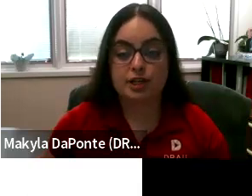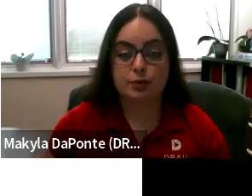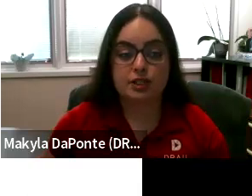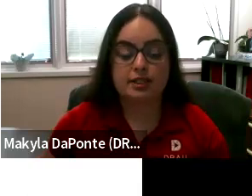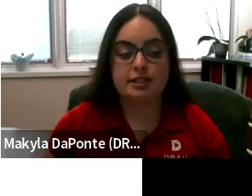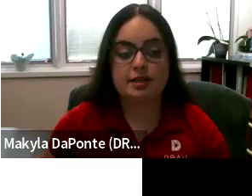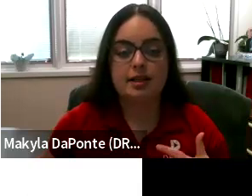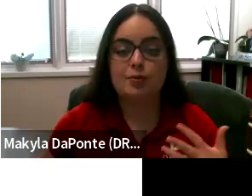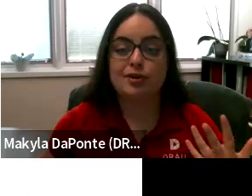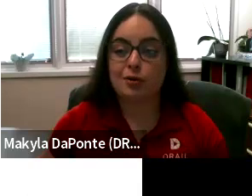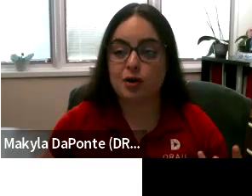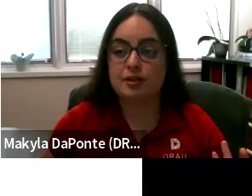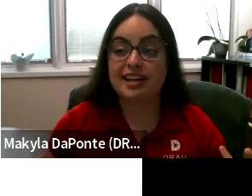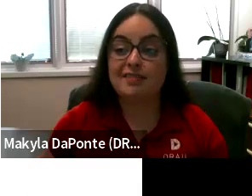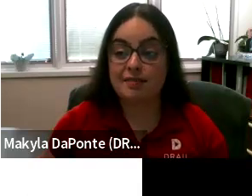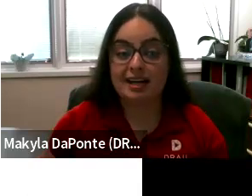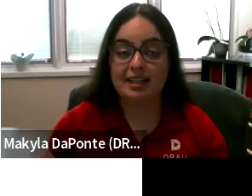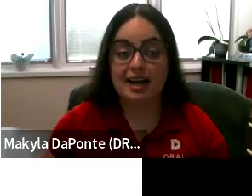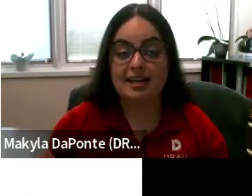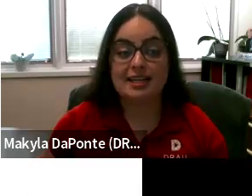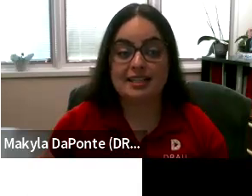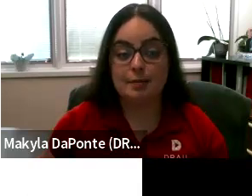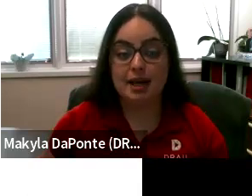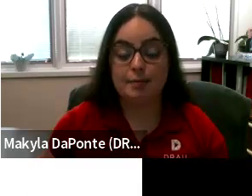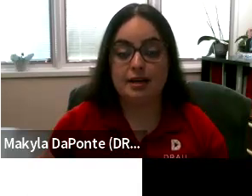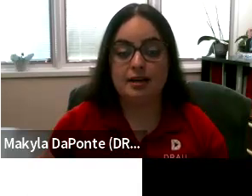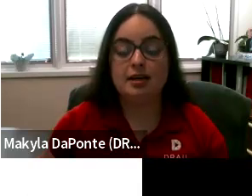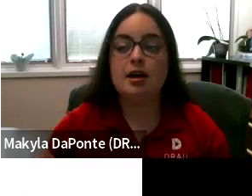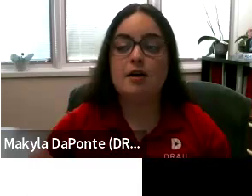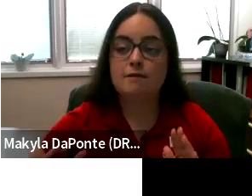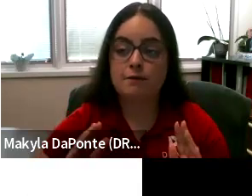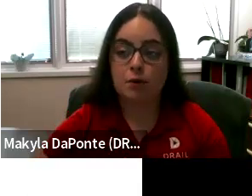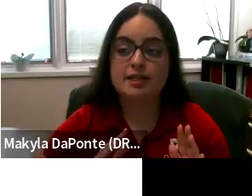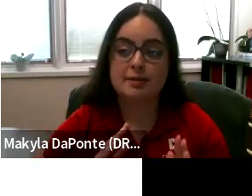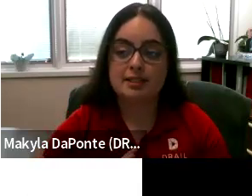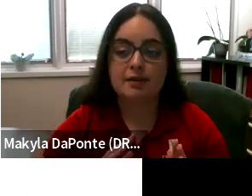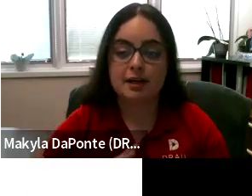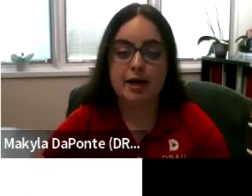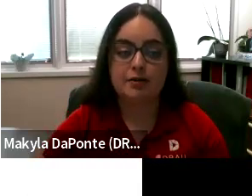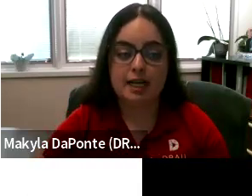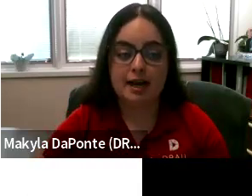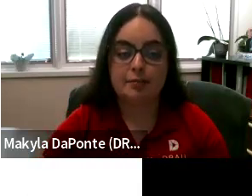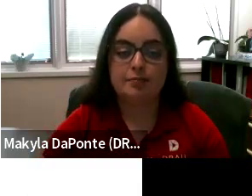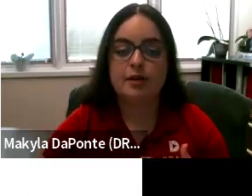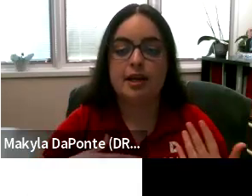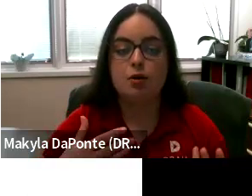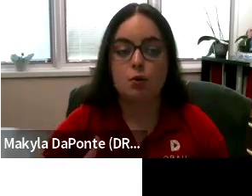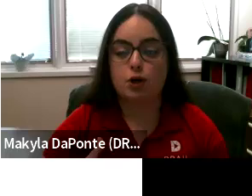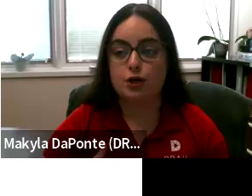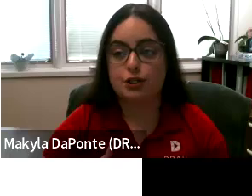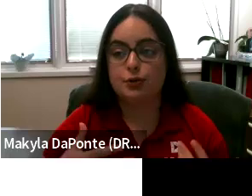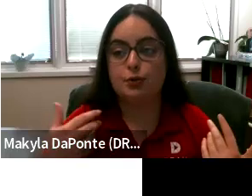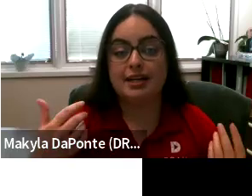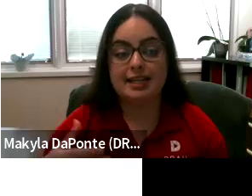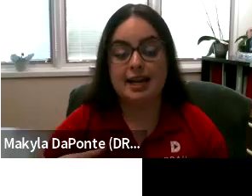or resources that would normally affect the SSI payment for a specific amount of time in